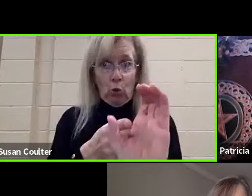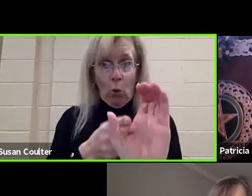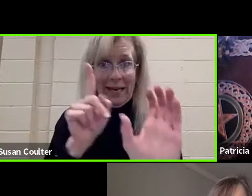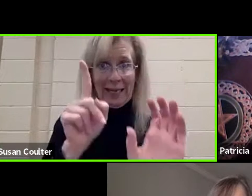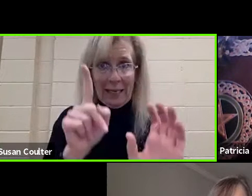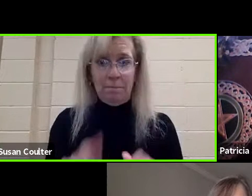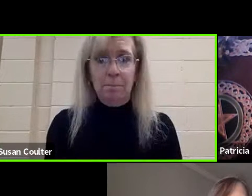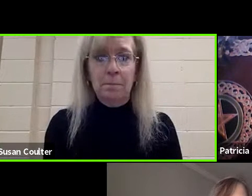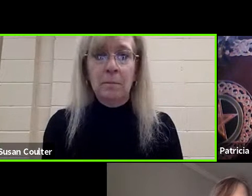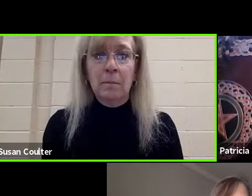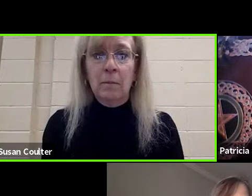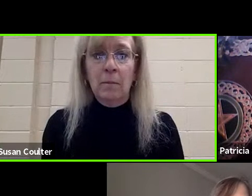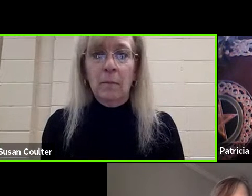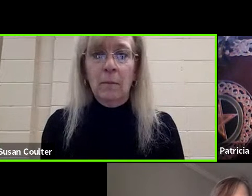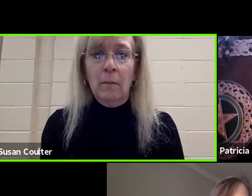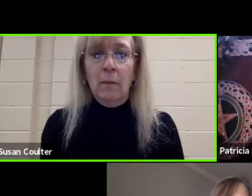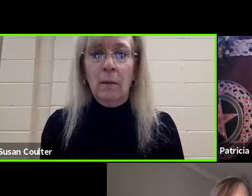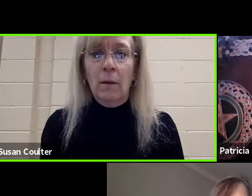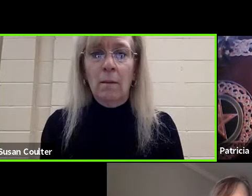is joining.